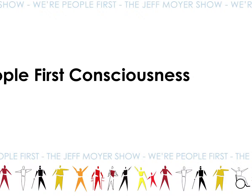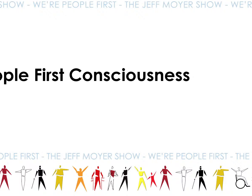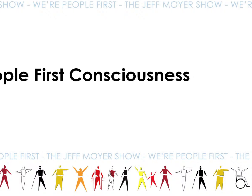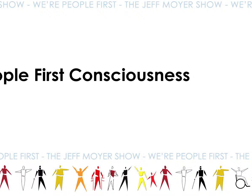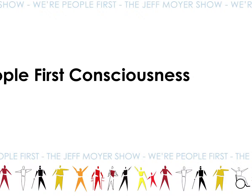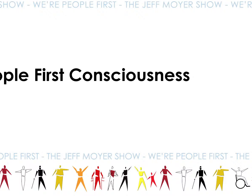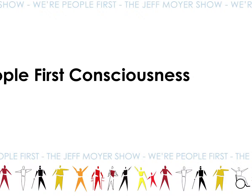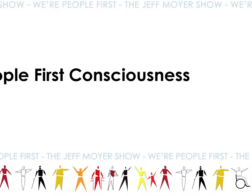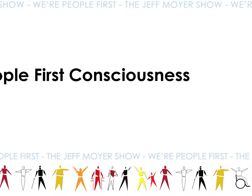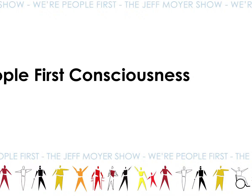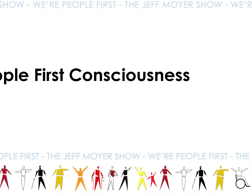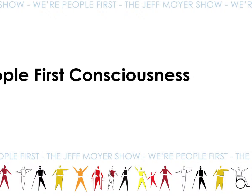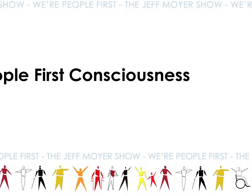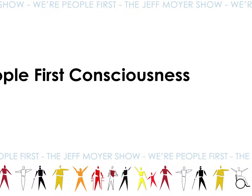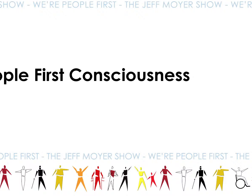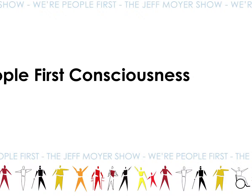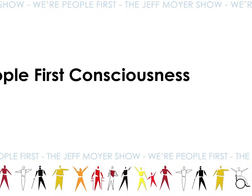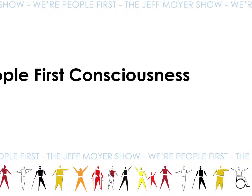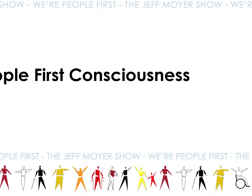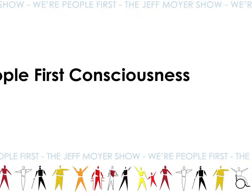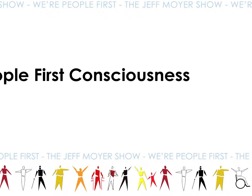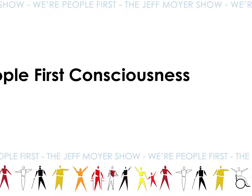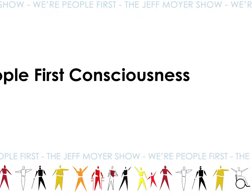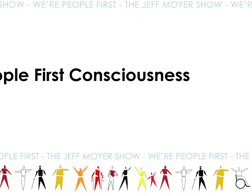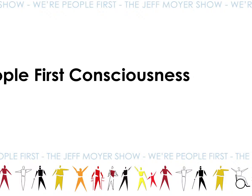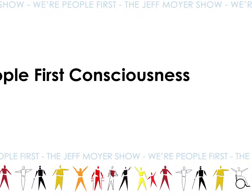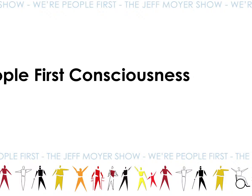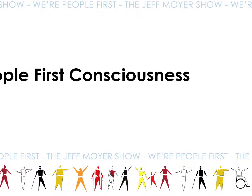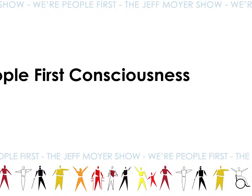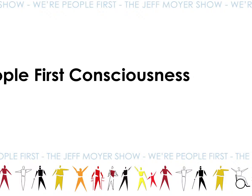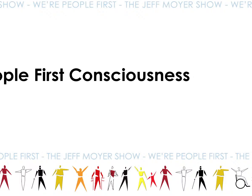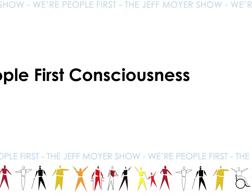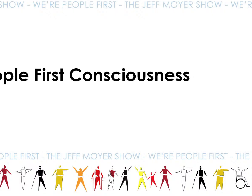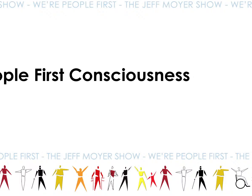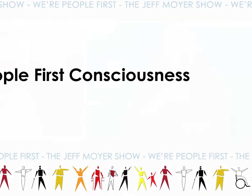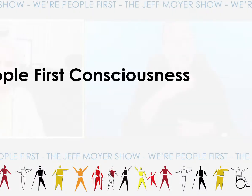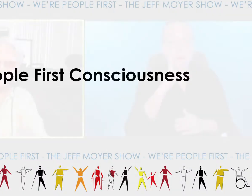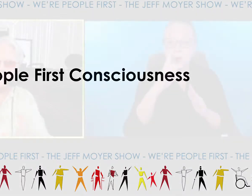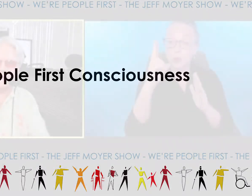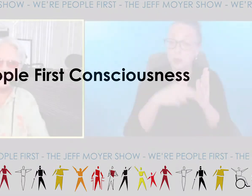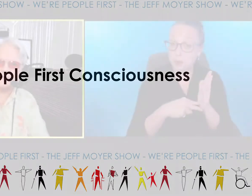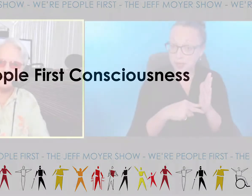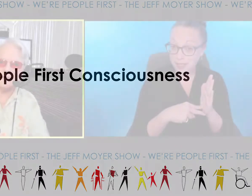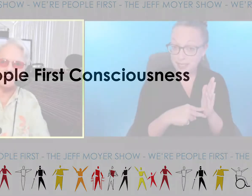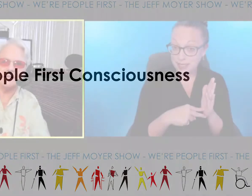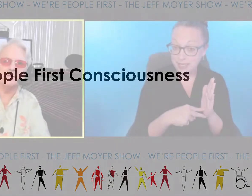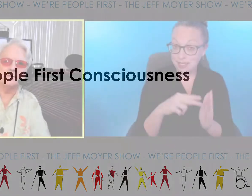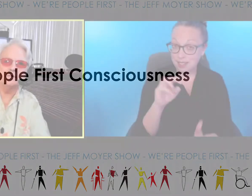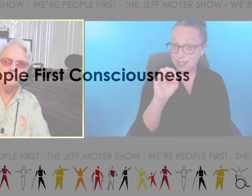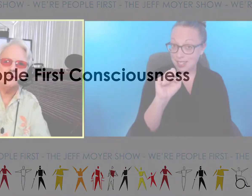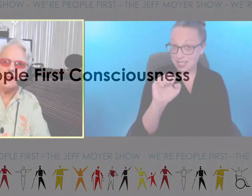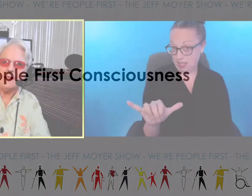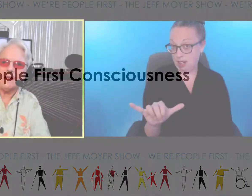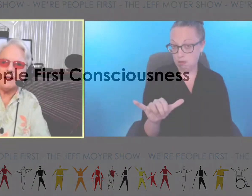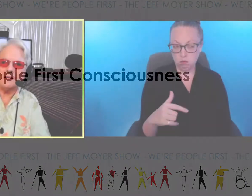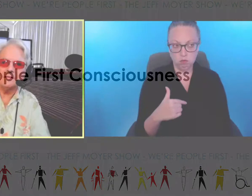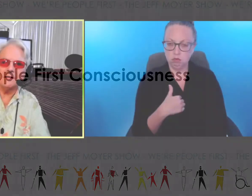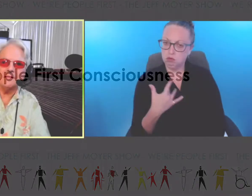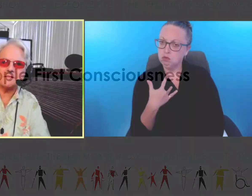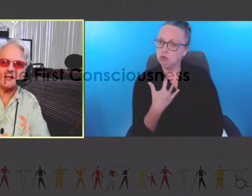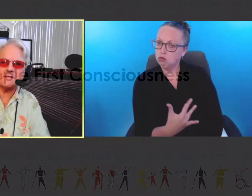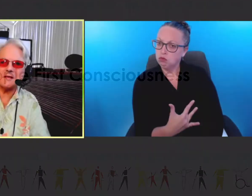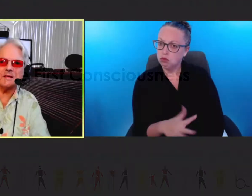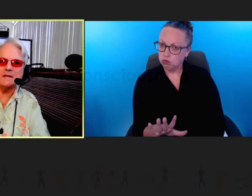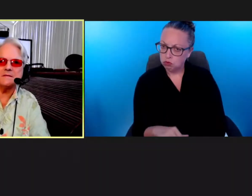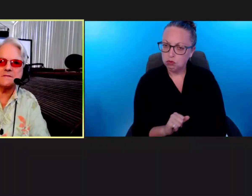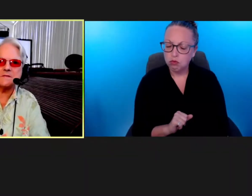Tell us what you're going to do, Jeff. I'm going to. I am about to read an essay, as I do, and